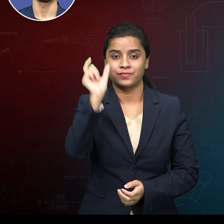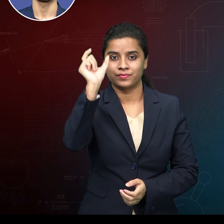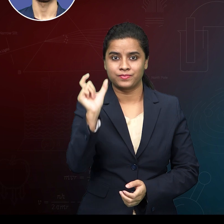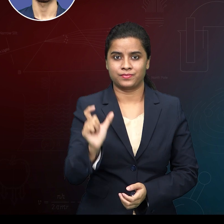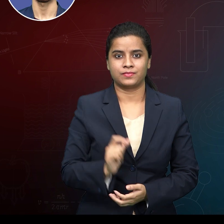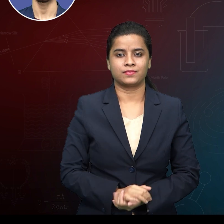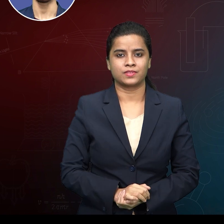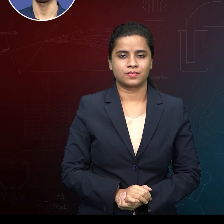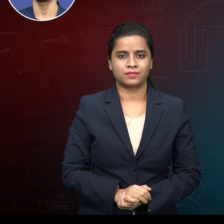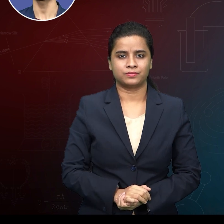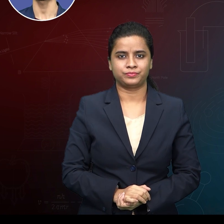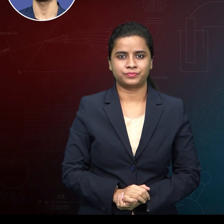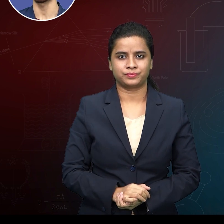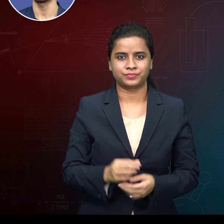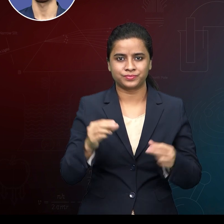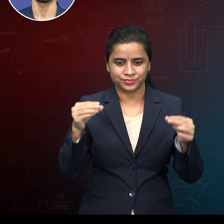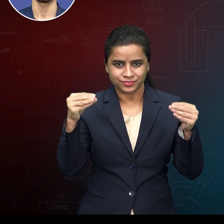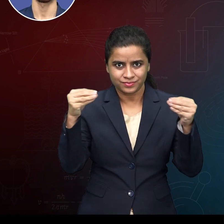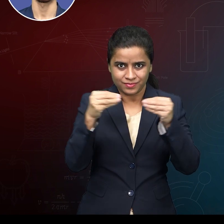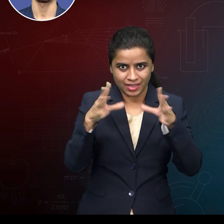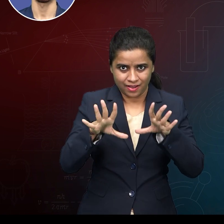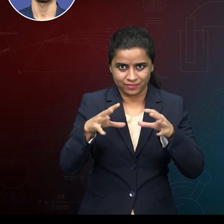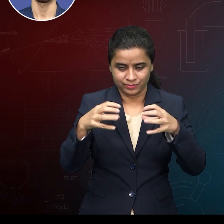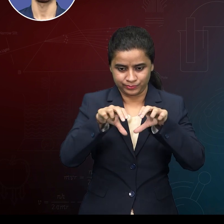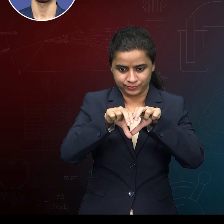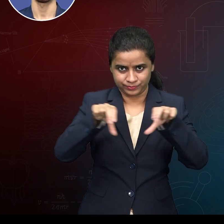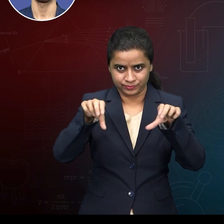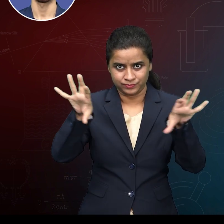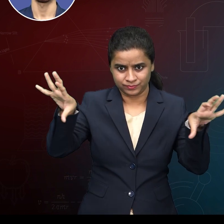Keywords: magnetic field,